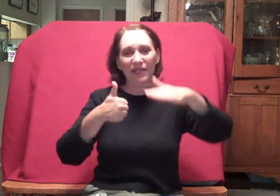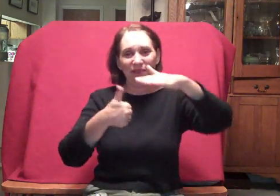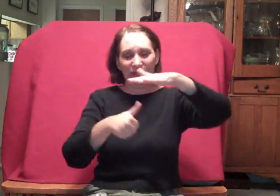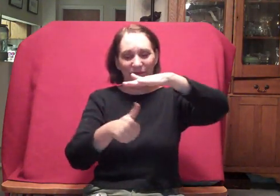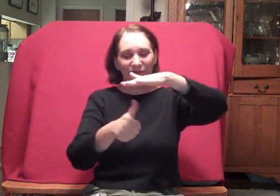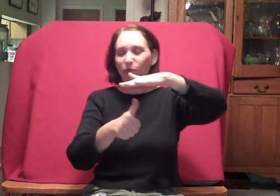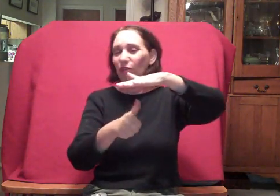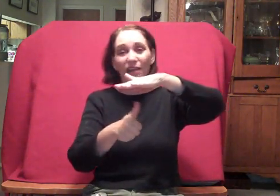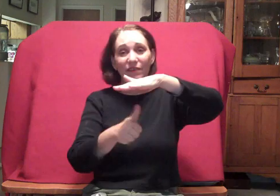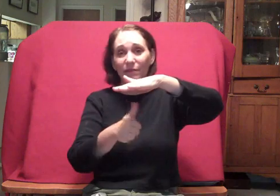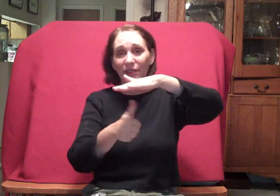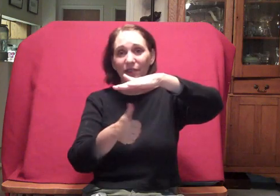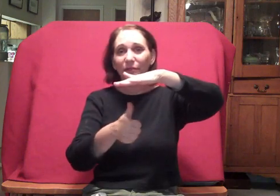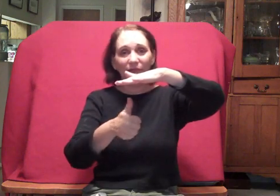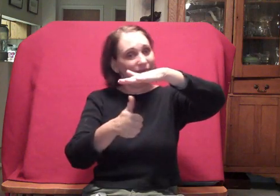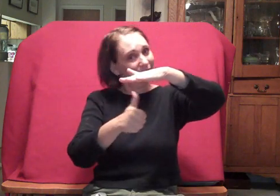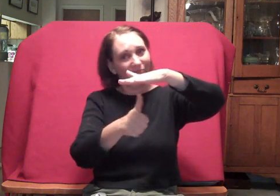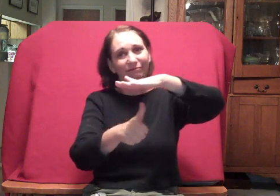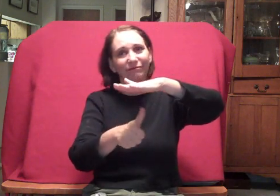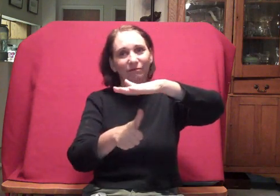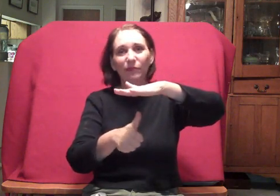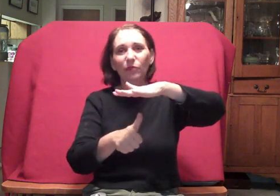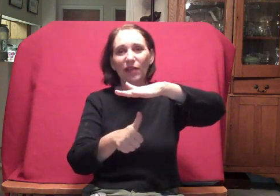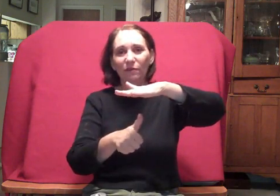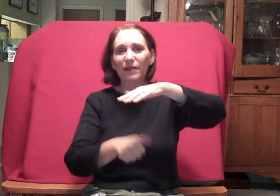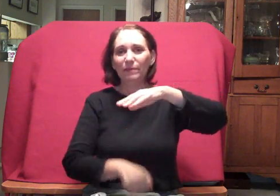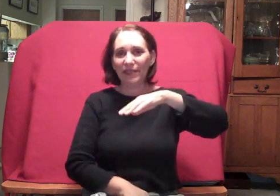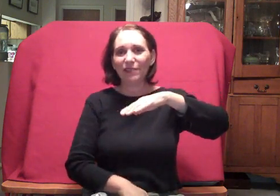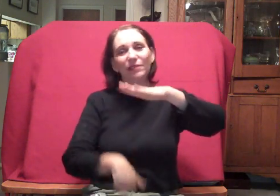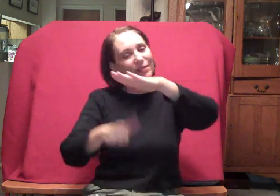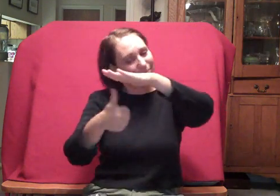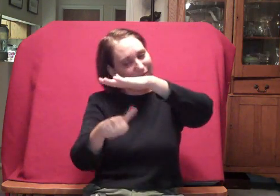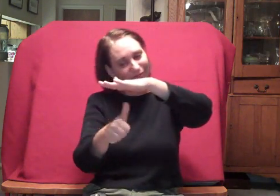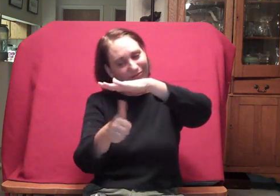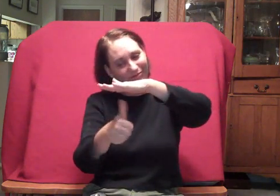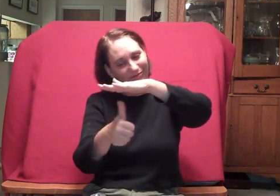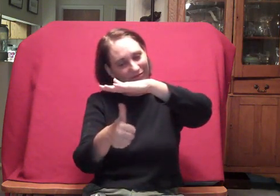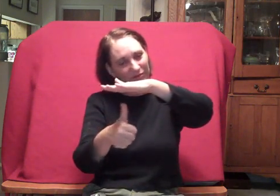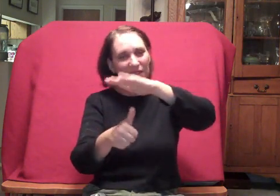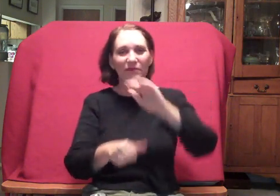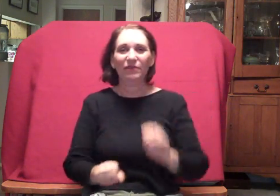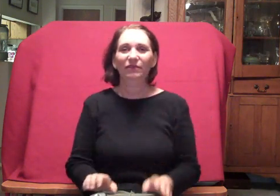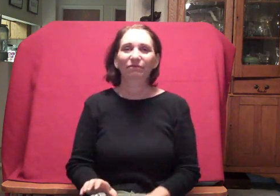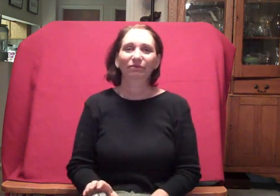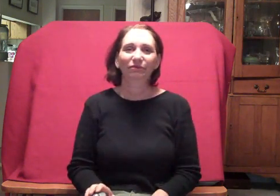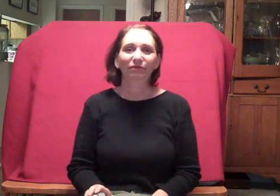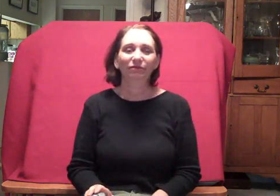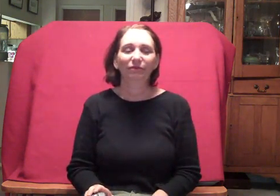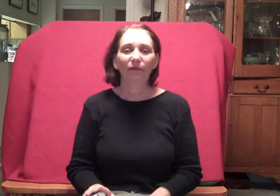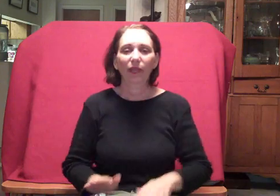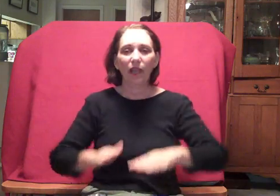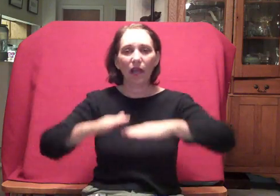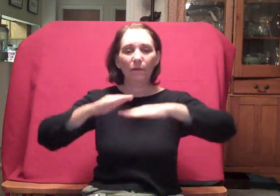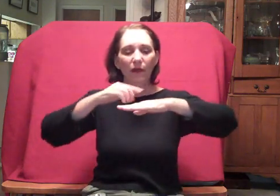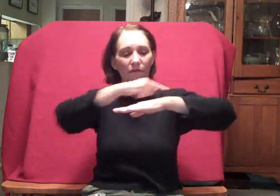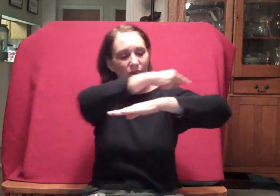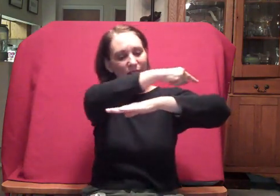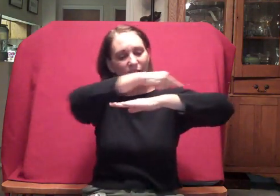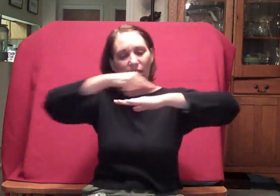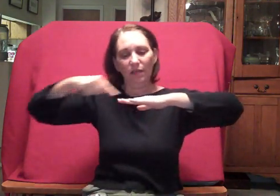Basement. We don't have them here, but people have basements. Basement. Above. There's a